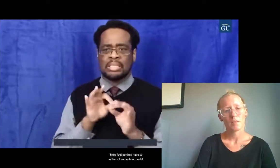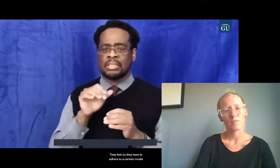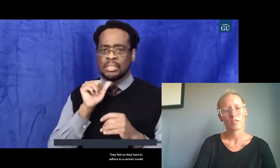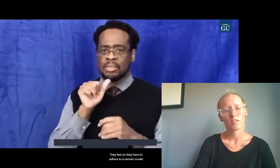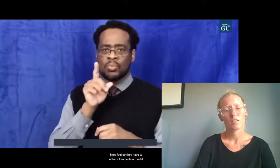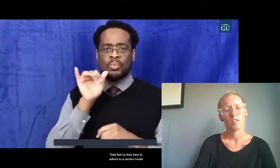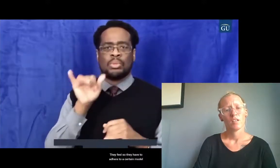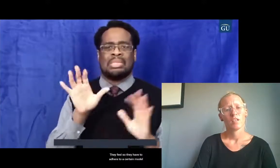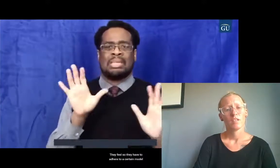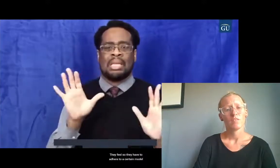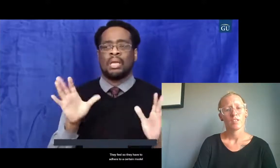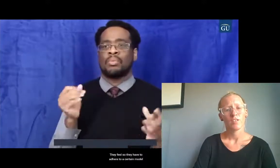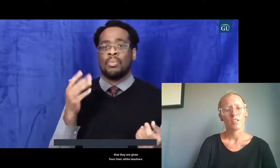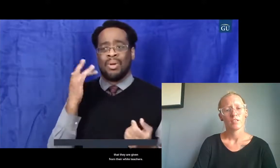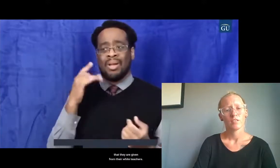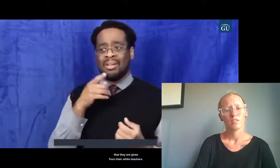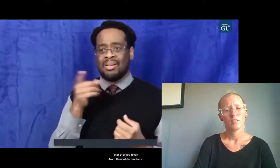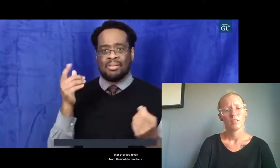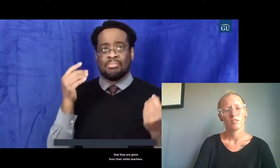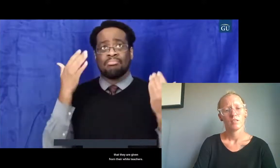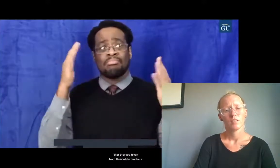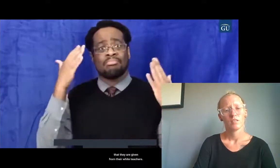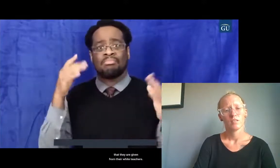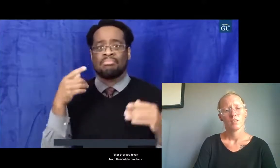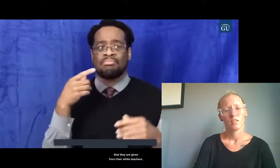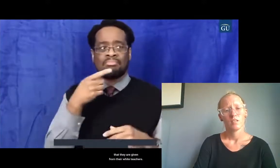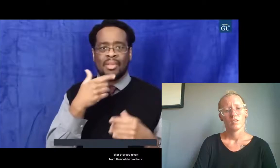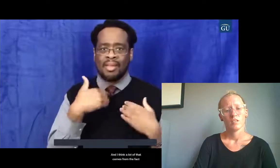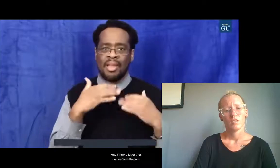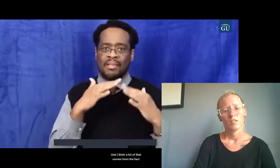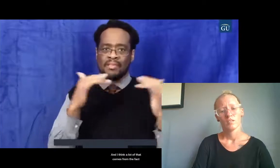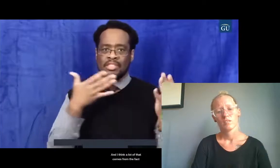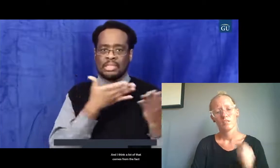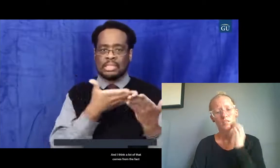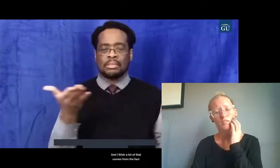It makes them feel inferior.